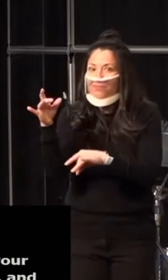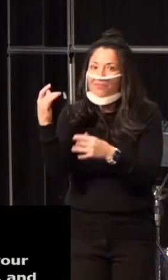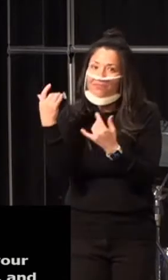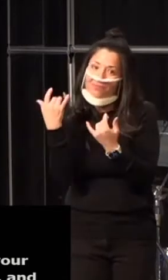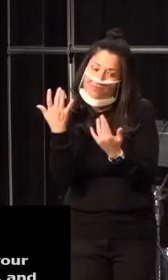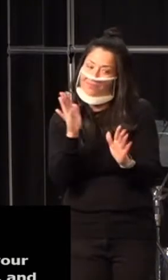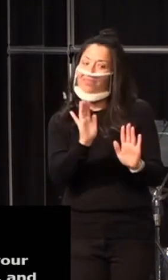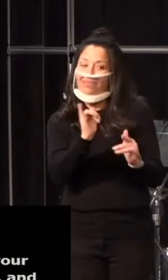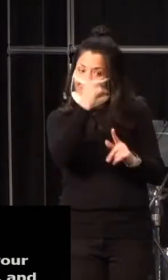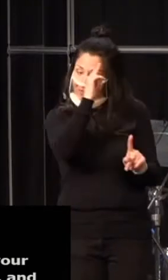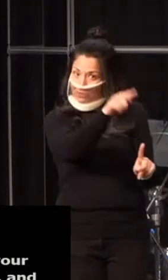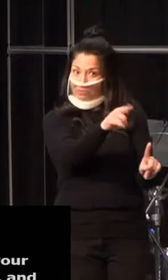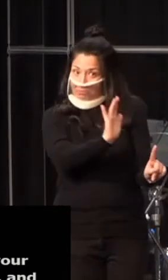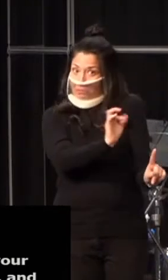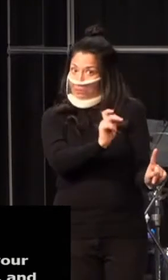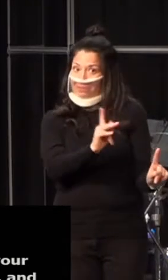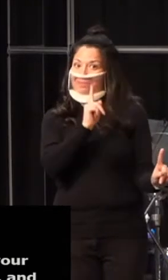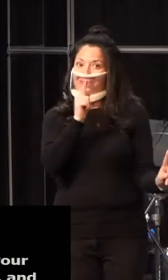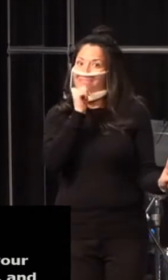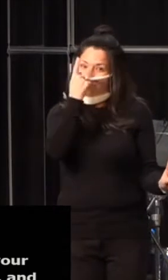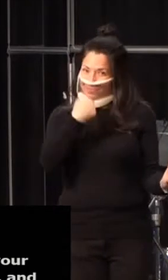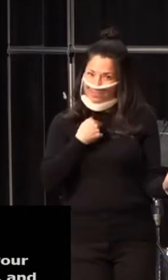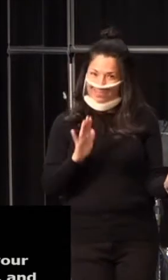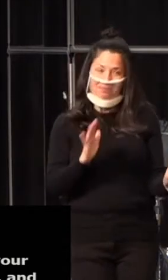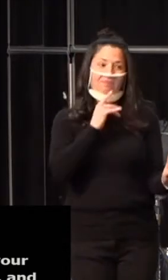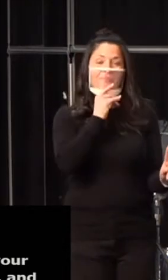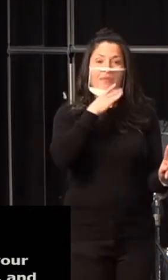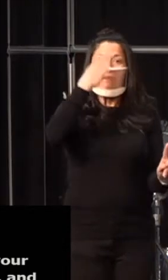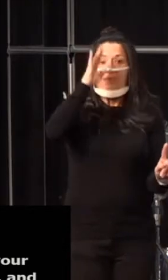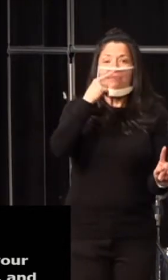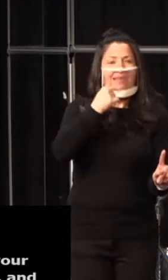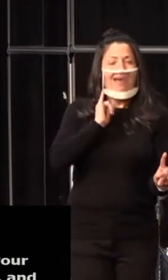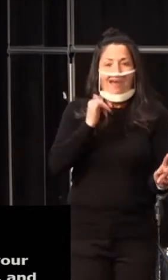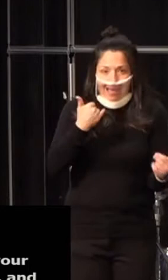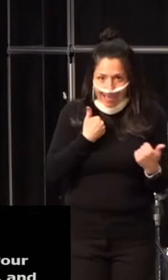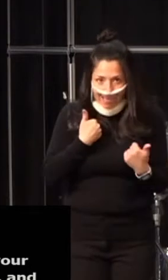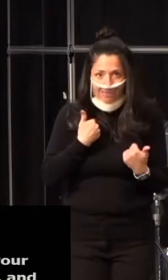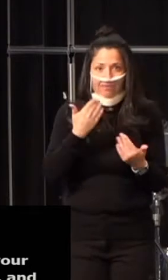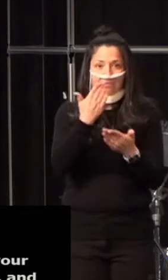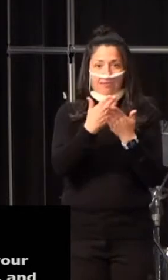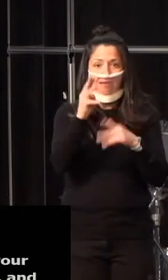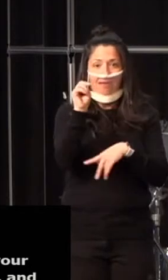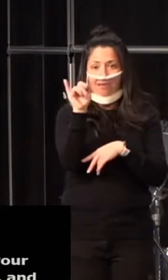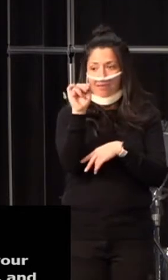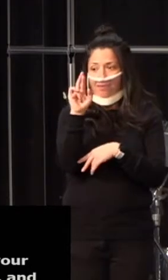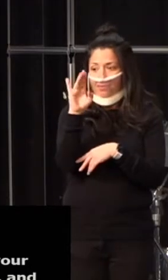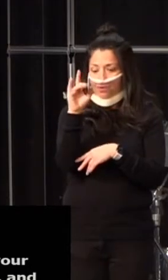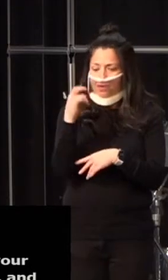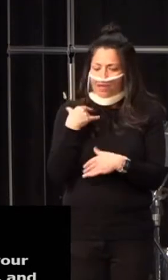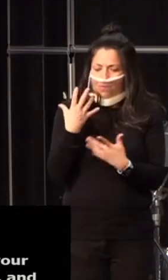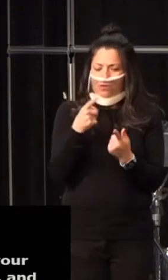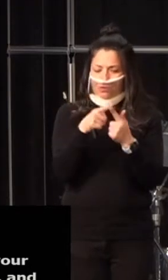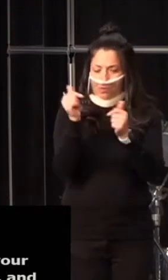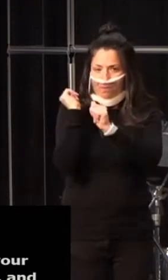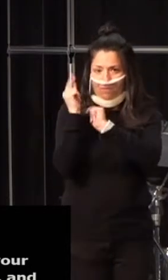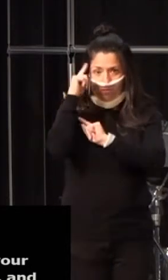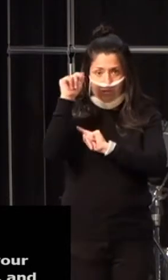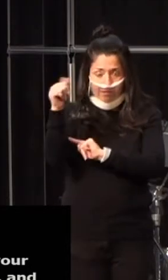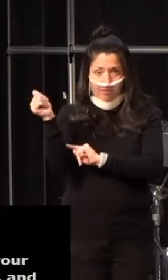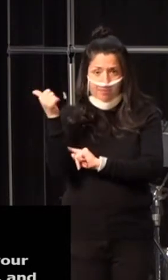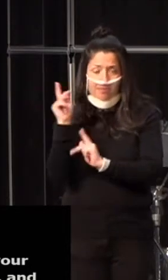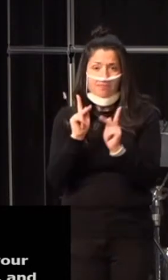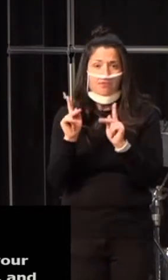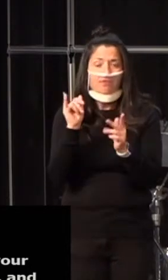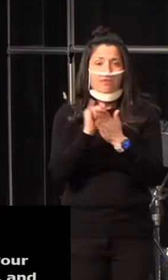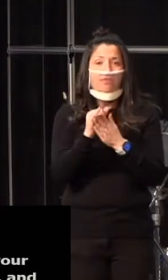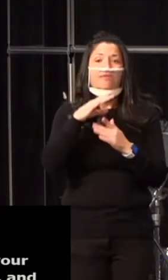more power to you. It's not me. But here we have God saying, hey, I have these miracles that I want you to perform in front of the people, the